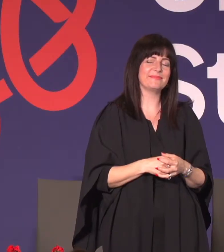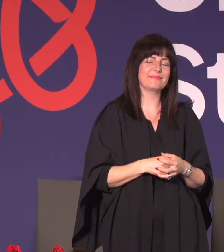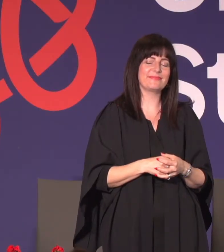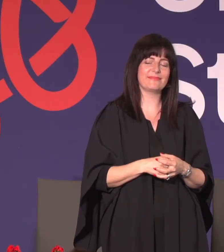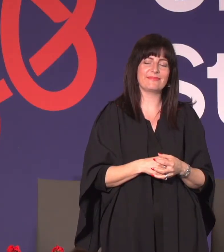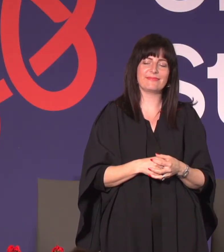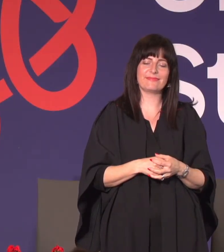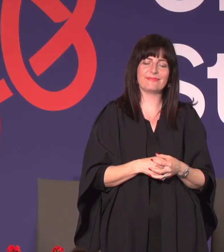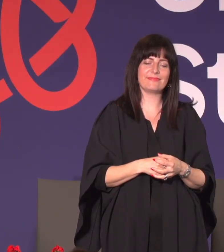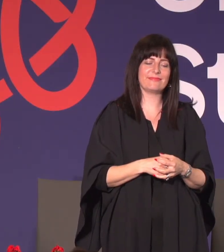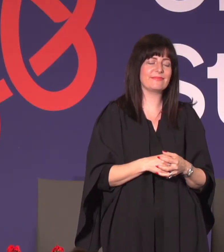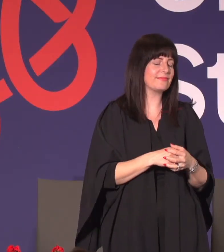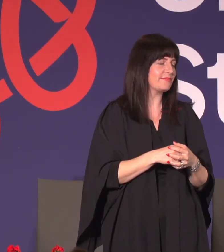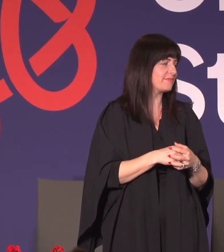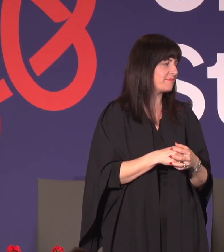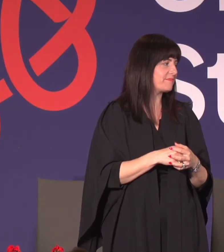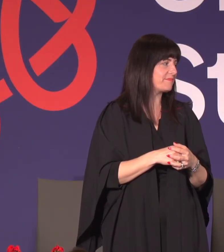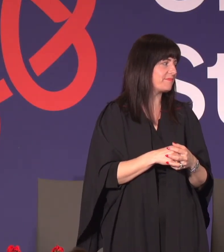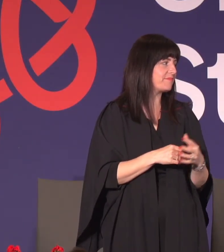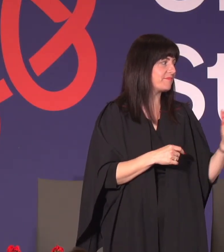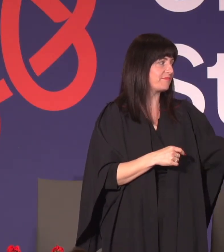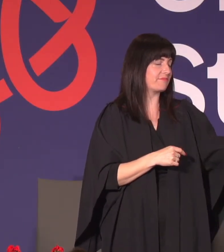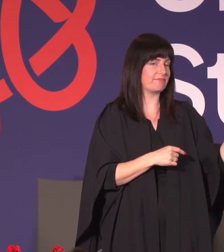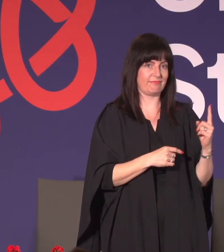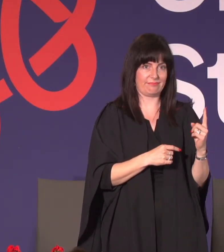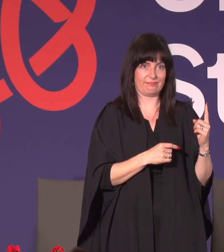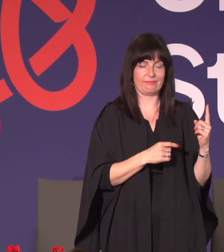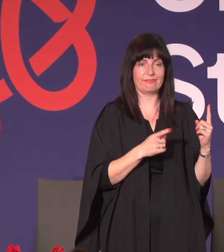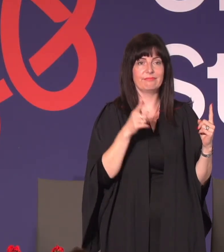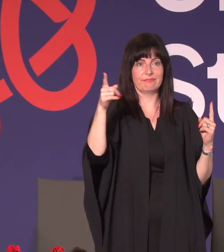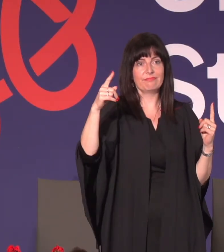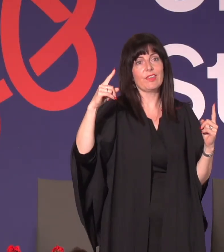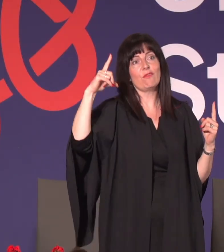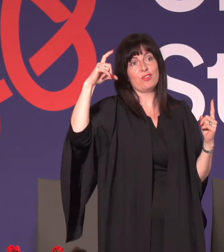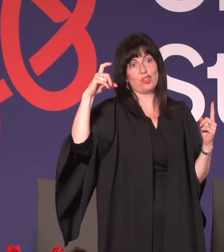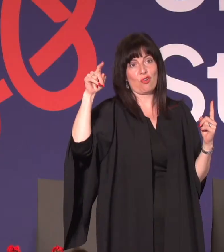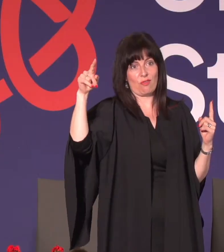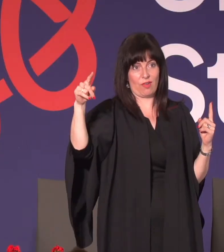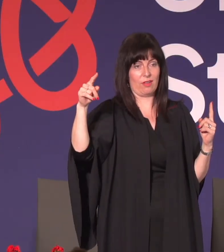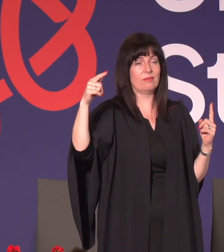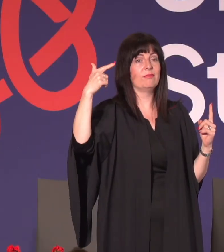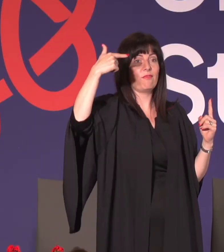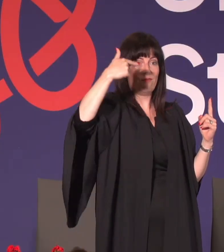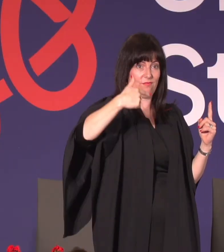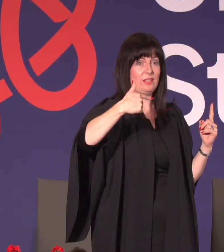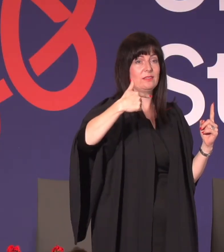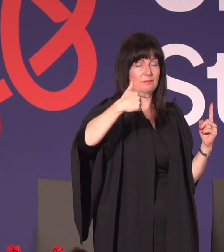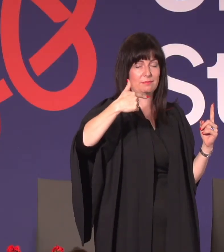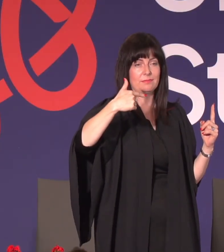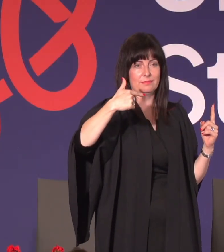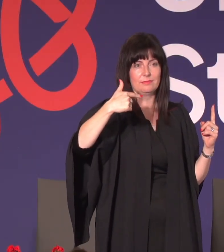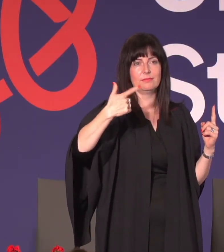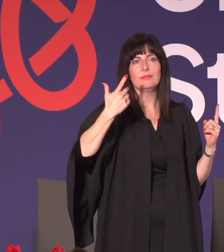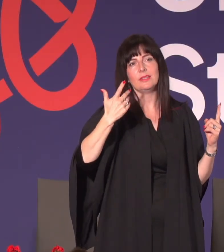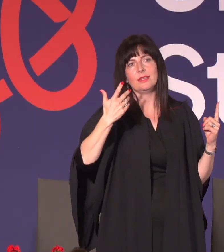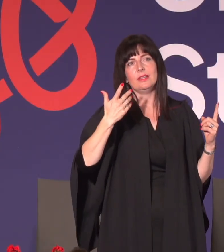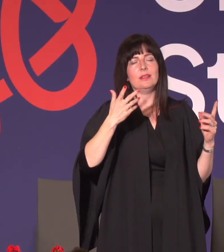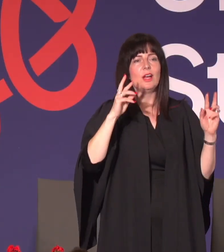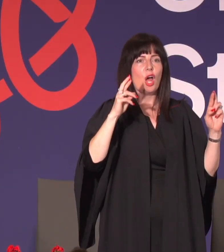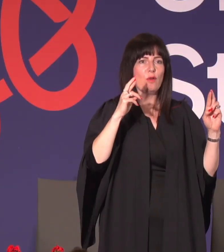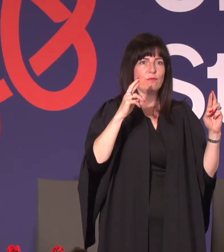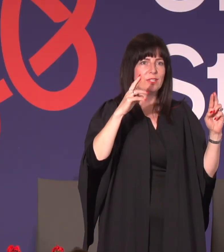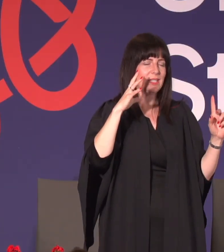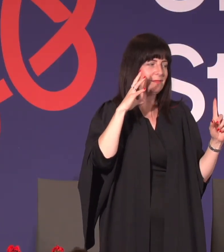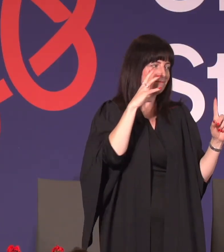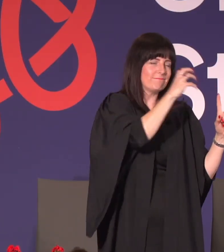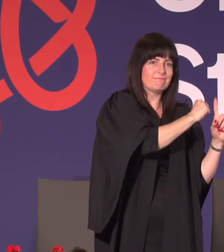When you cross the stage, there will be somebody taking photographs and also you will be videoed. Ideally, we want to try and catch